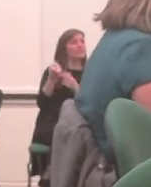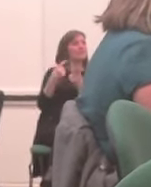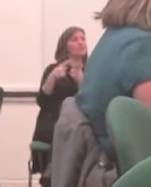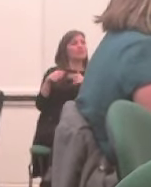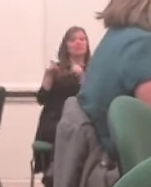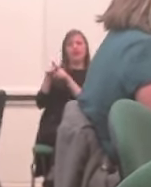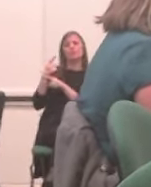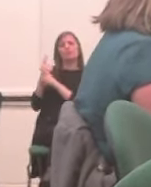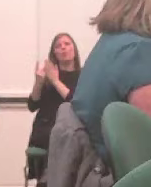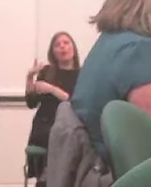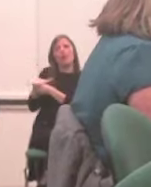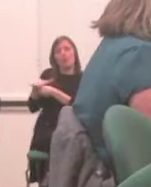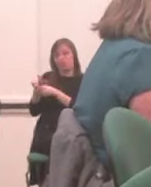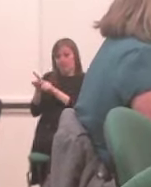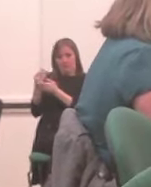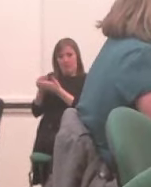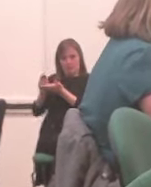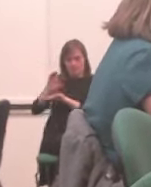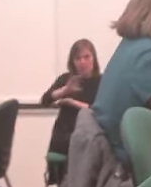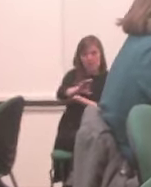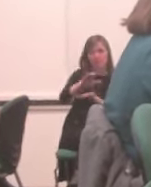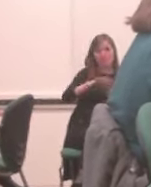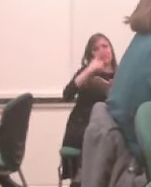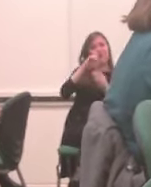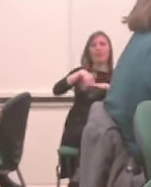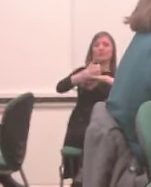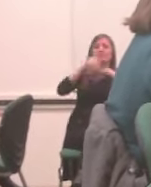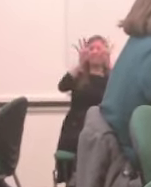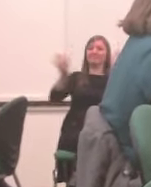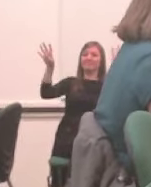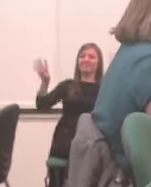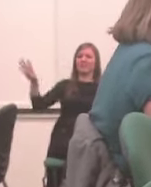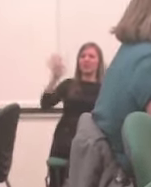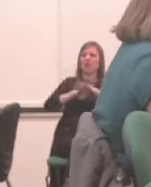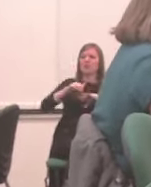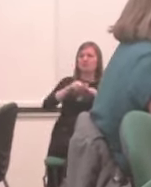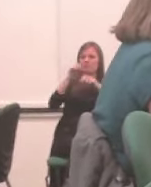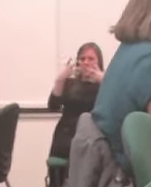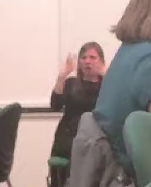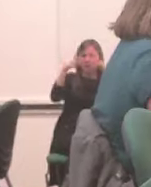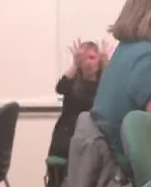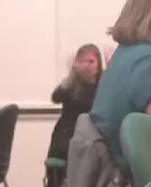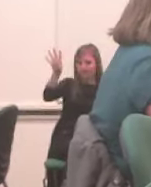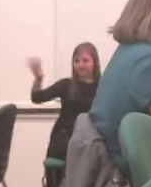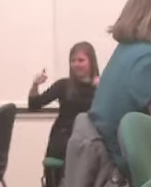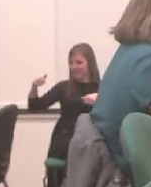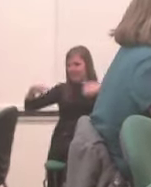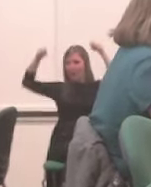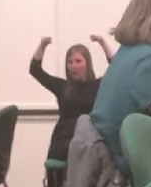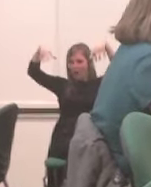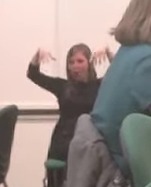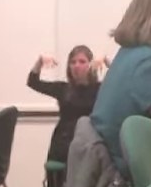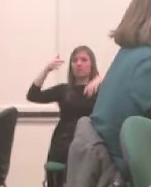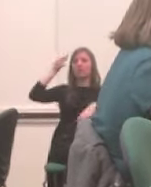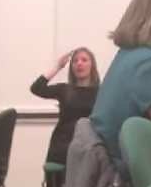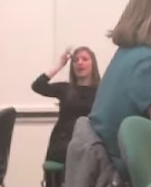Talk About Local. And it kind of got a bit crazy. The Christmas lights got erected, they got switched on, and then one of these councillors